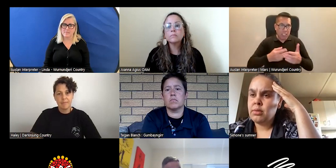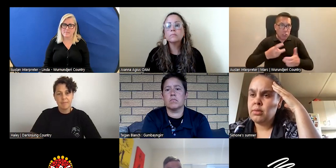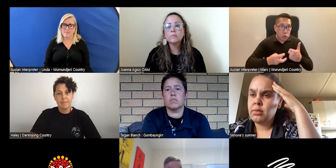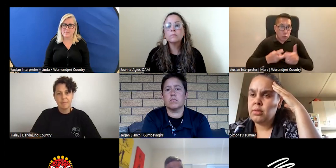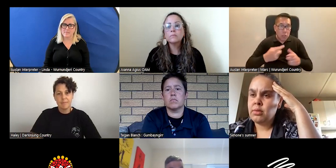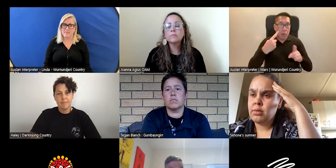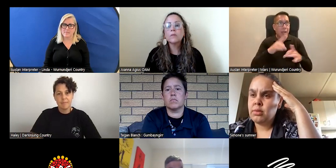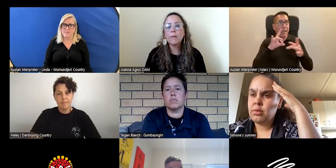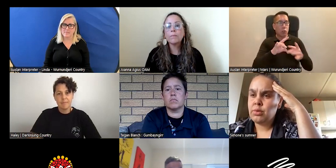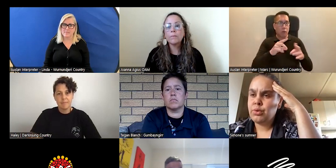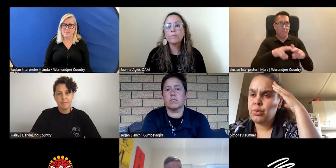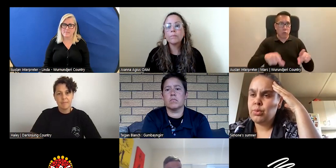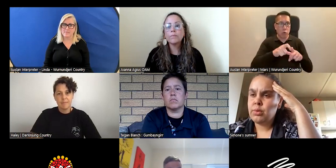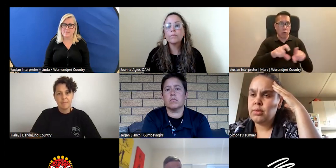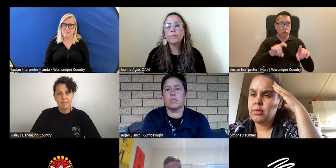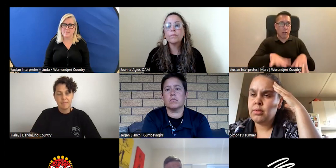space.